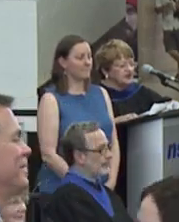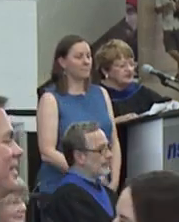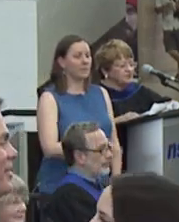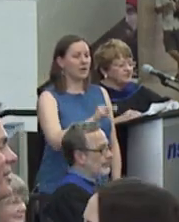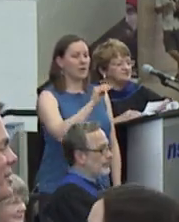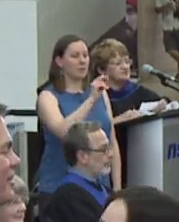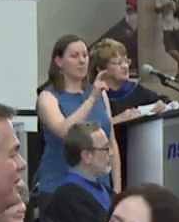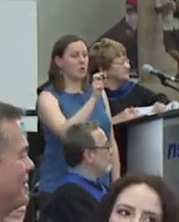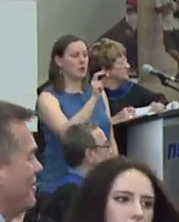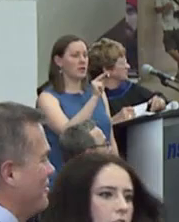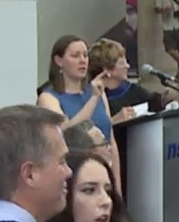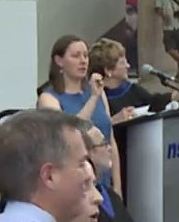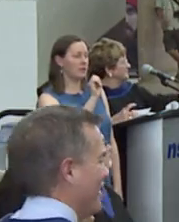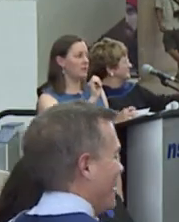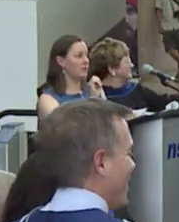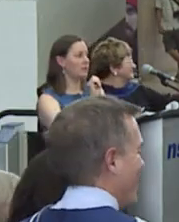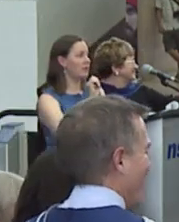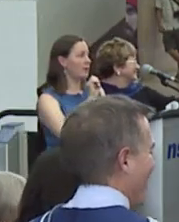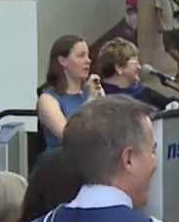Laureen Edwards.